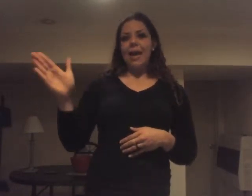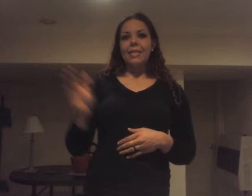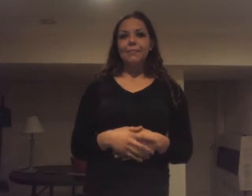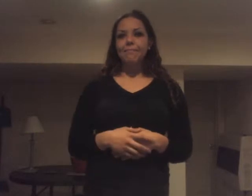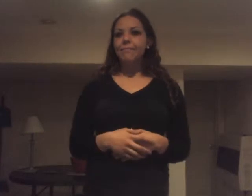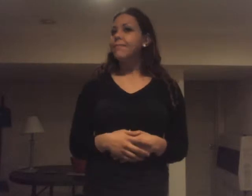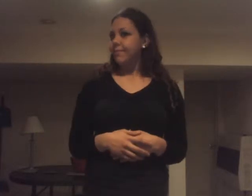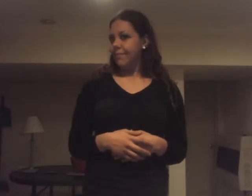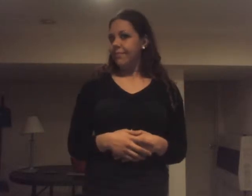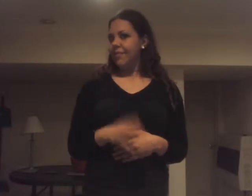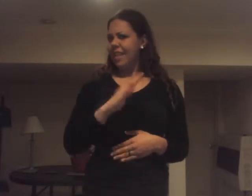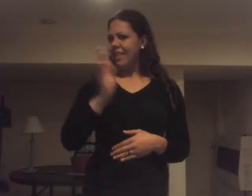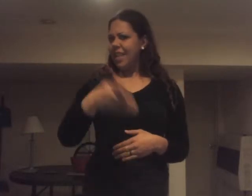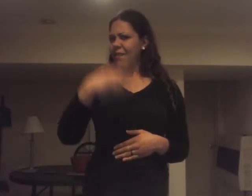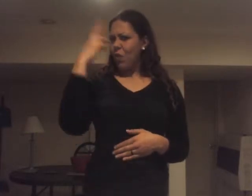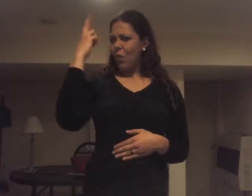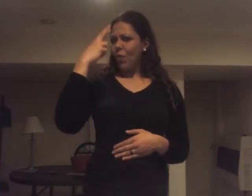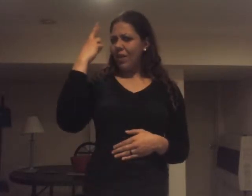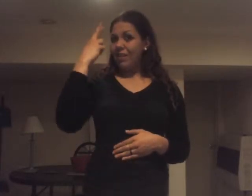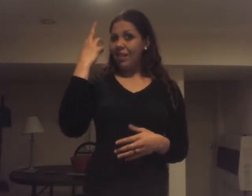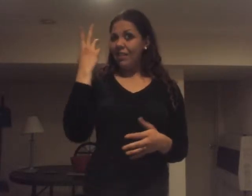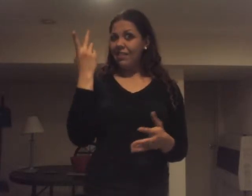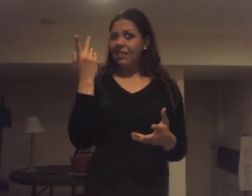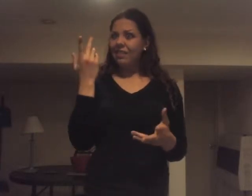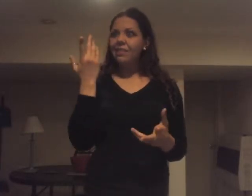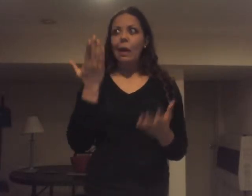Little realizing that he might possibly have enjoyed that.